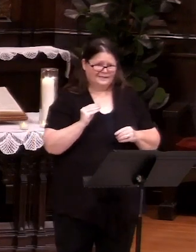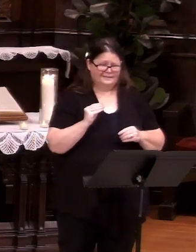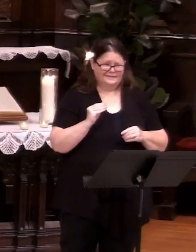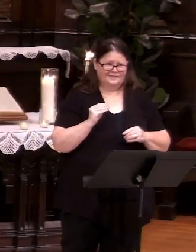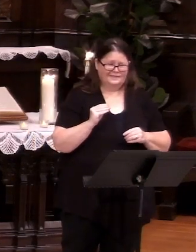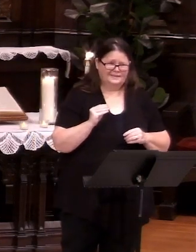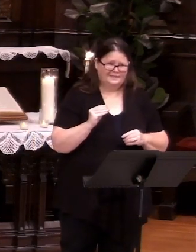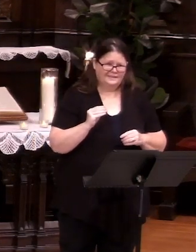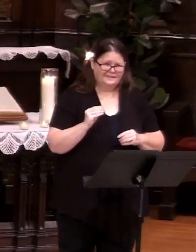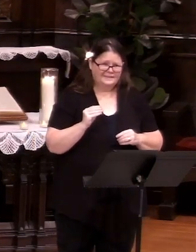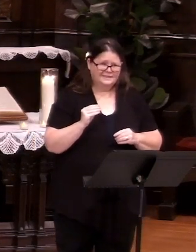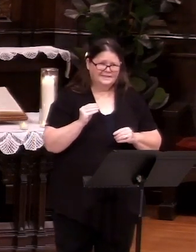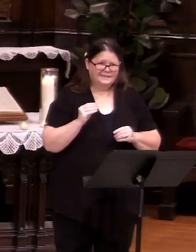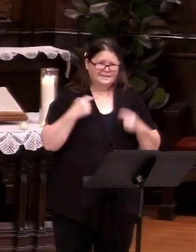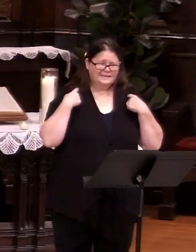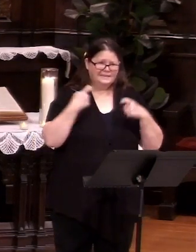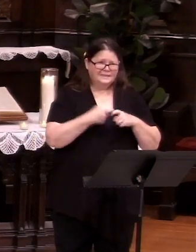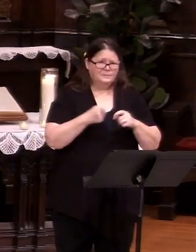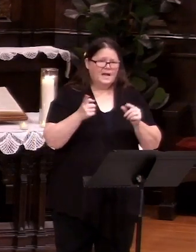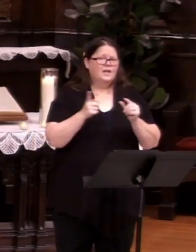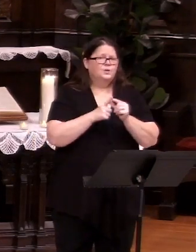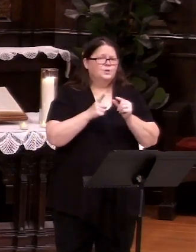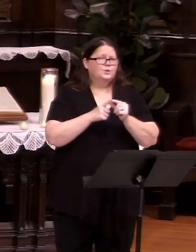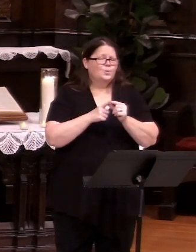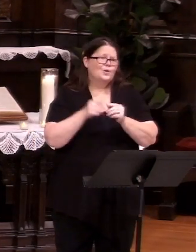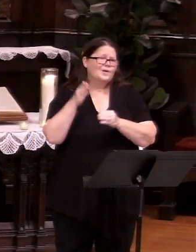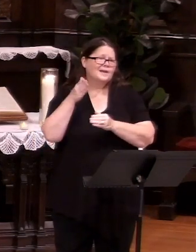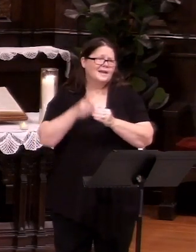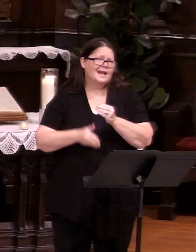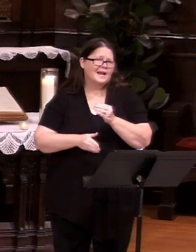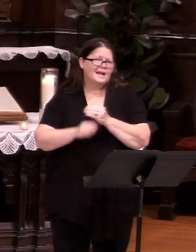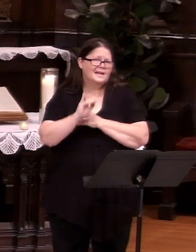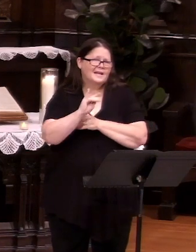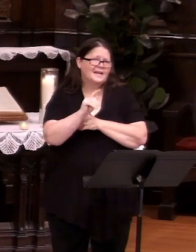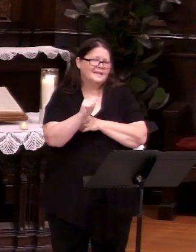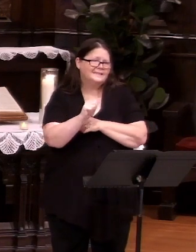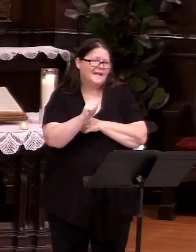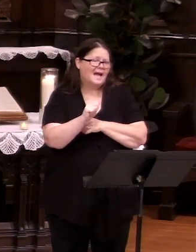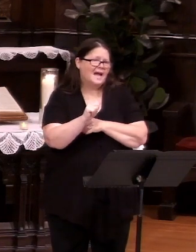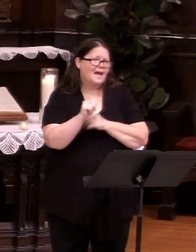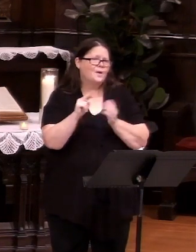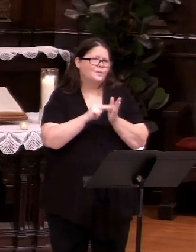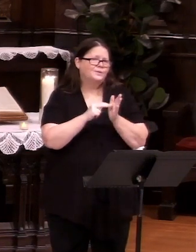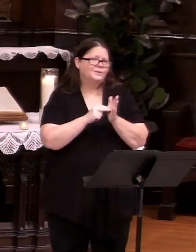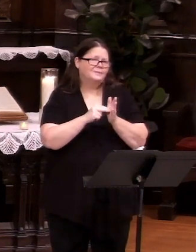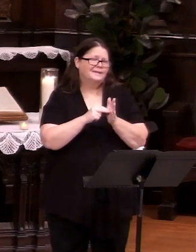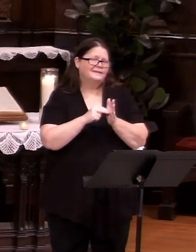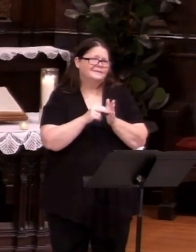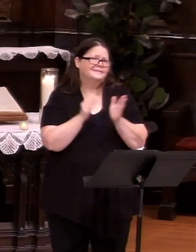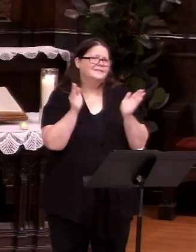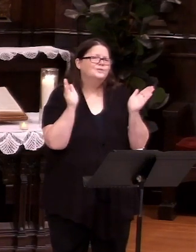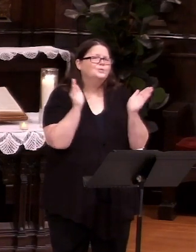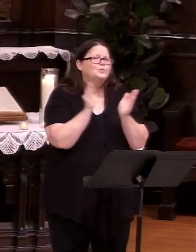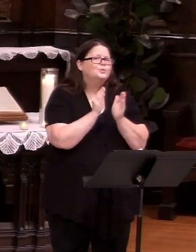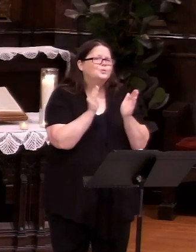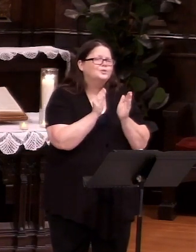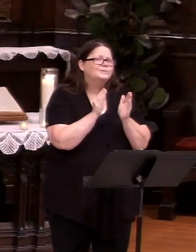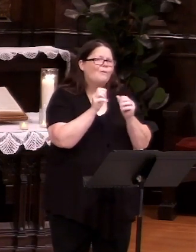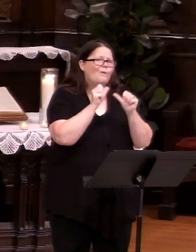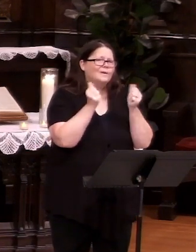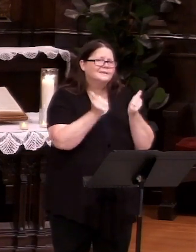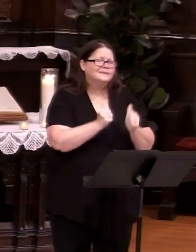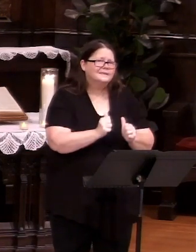ito, which is not only indicates a small size, but in some cases can add a nuance